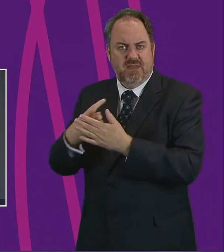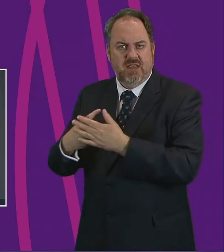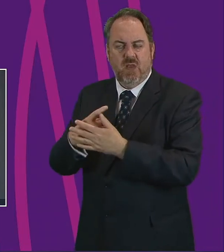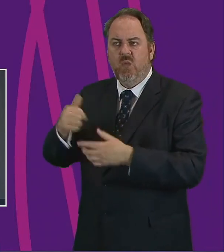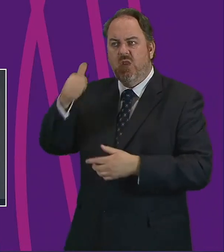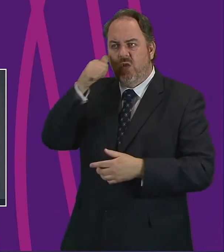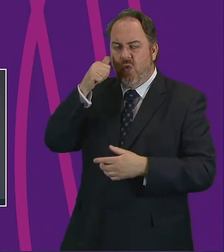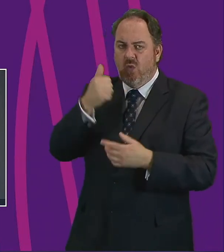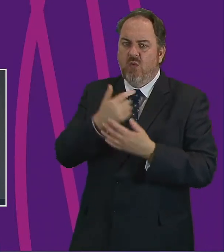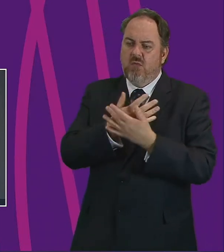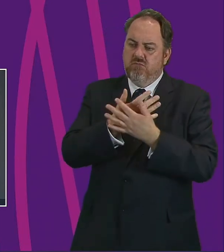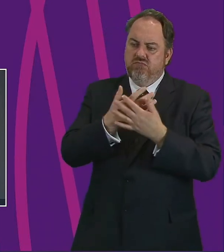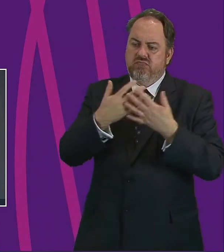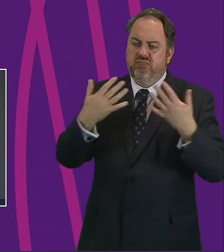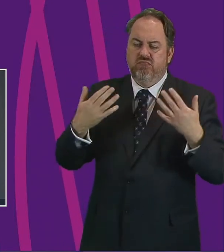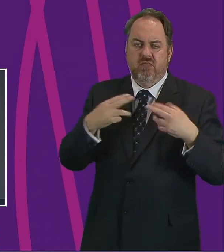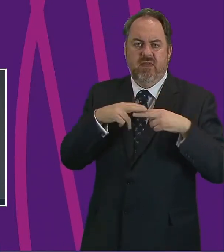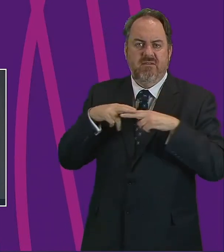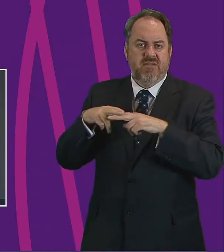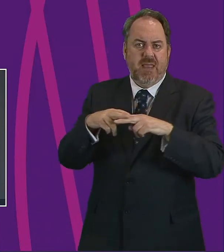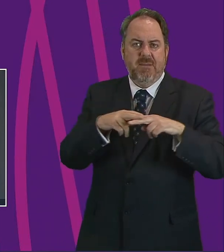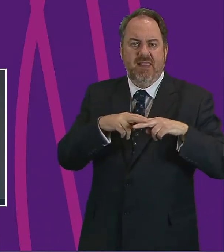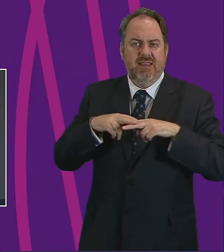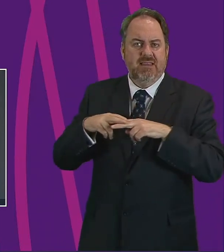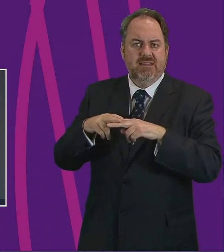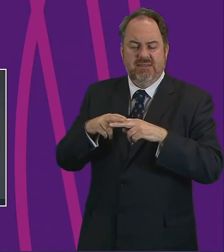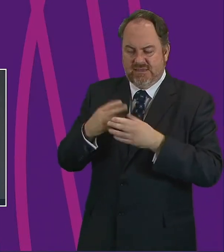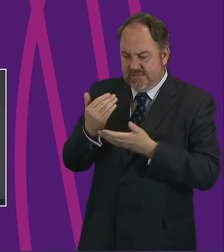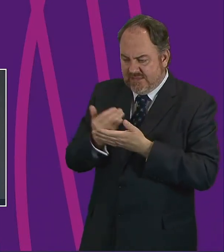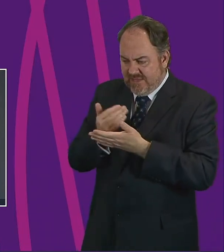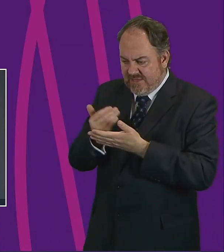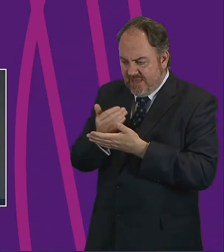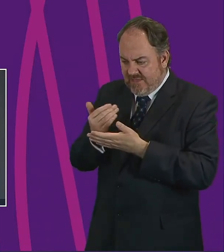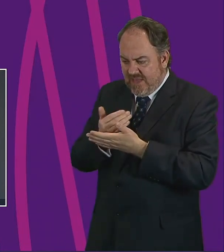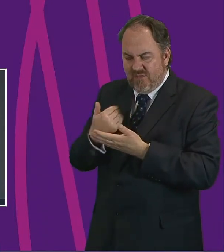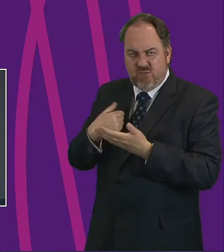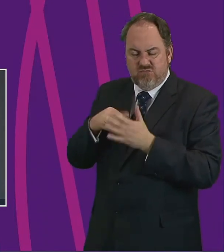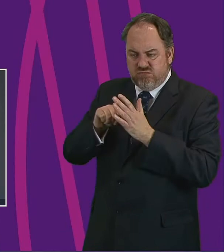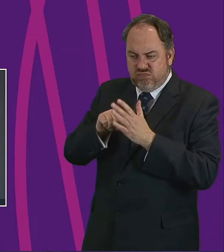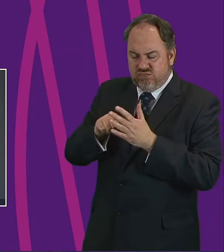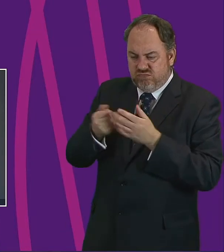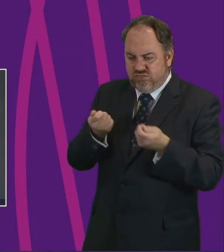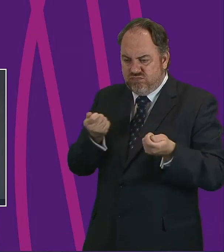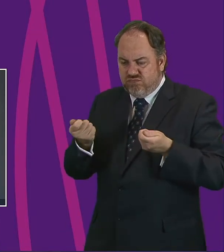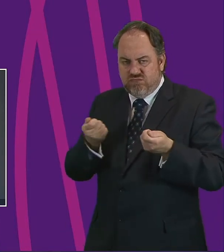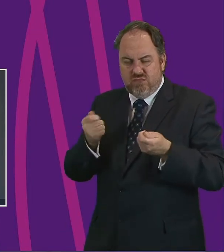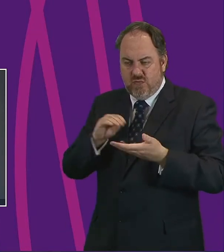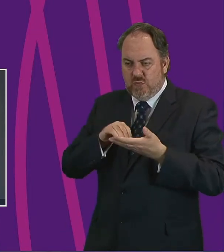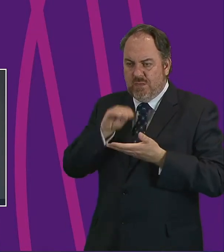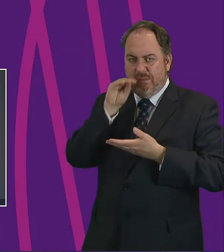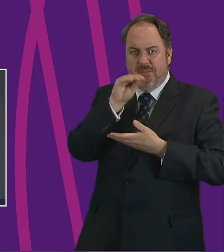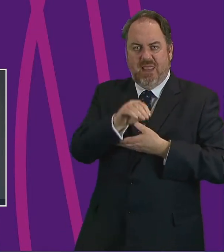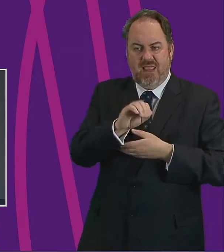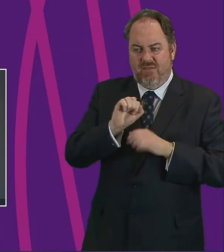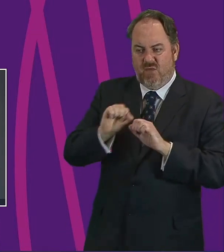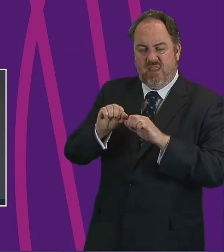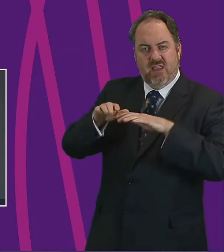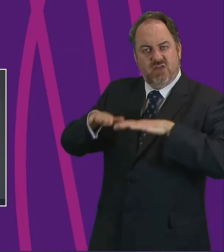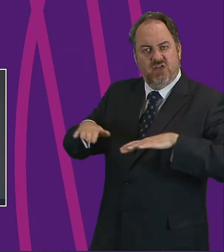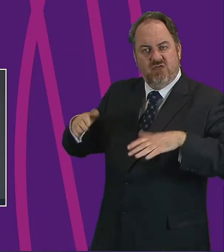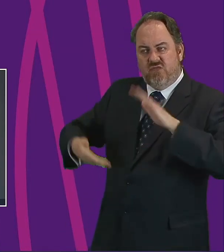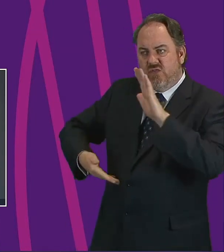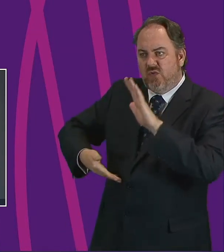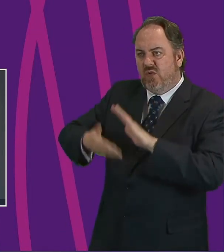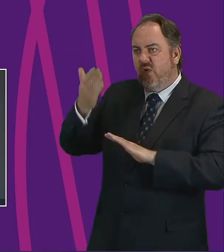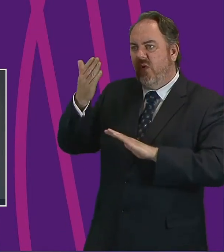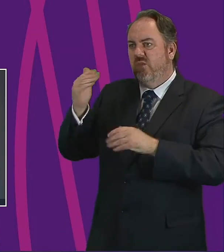families will, as Mr Bibby rightly suggests, have made significant financial sacrifices to make sure that young people are able to